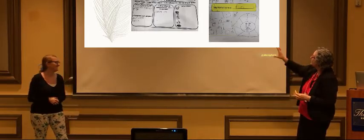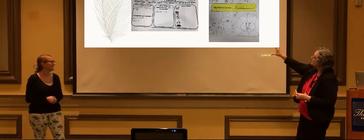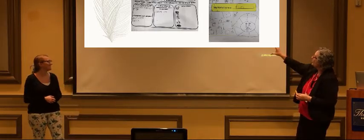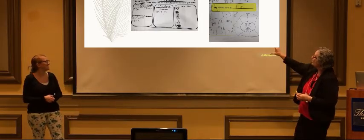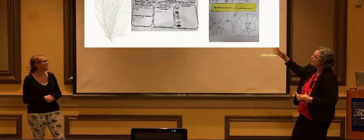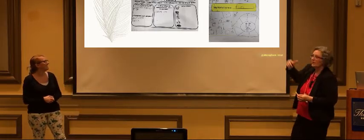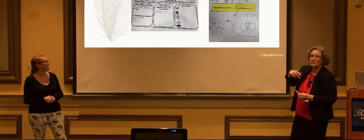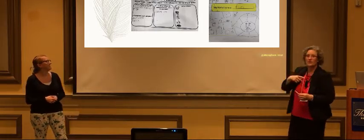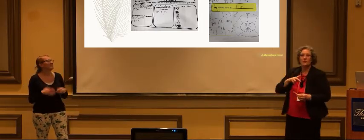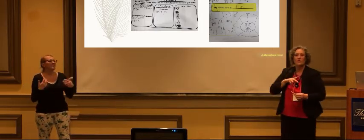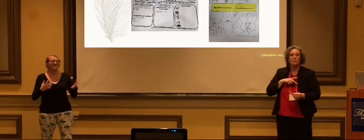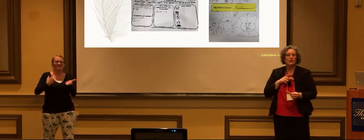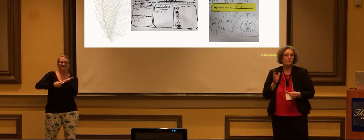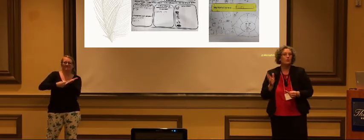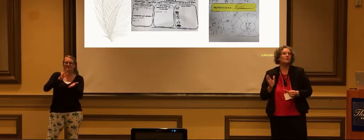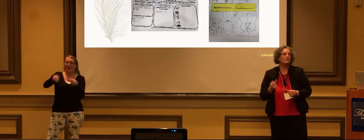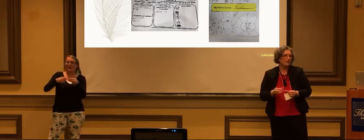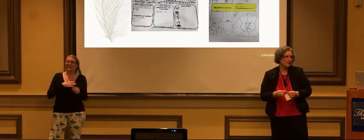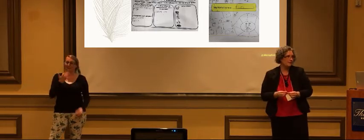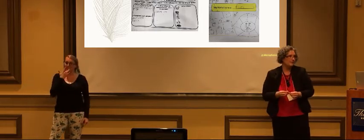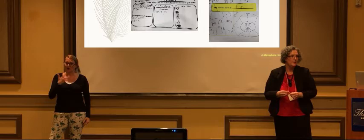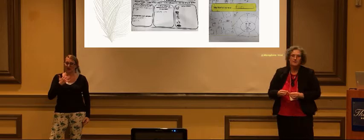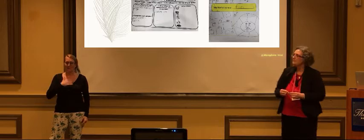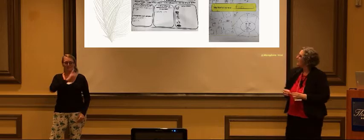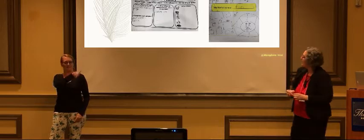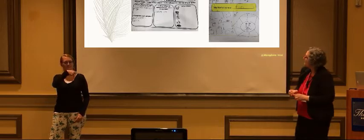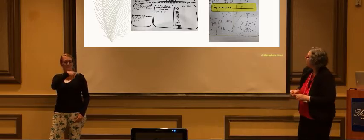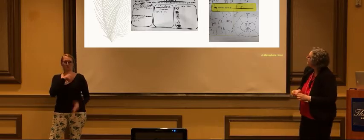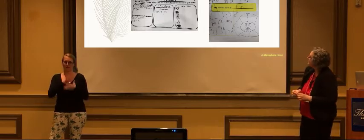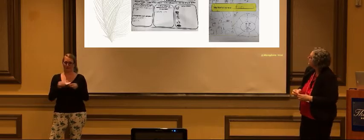So we talked about our birthday. We did our first personal